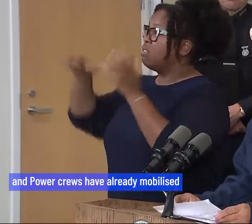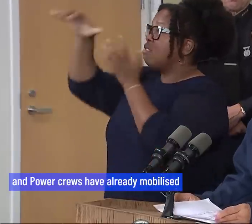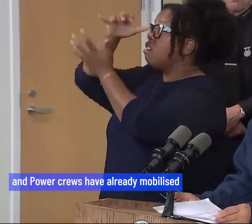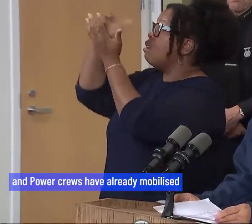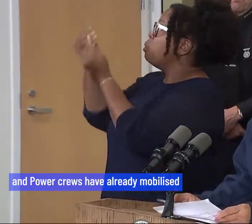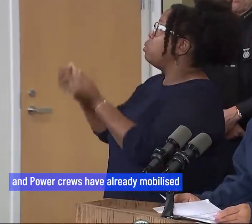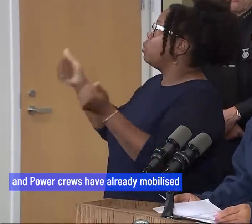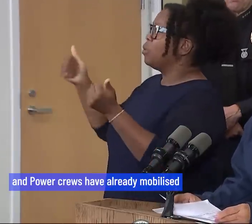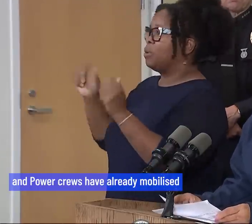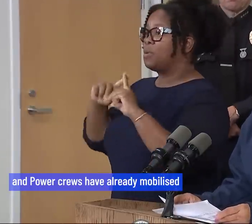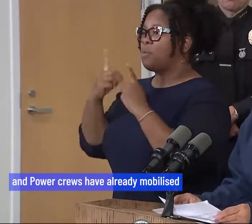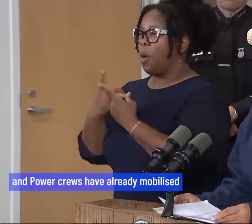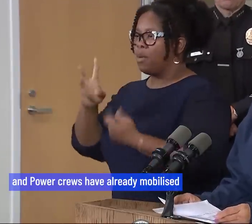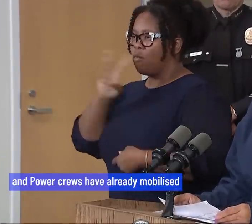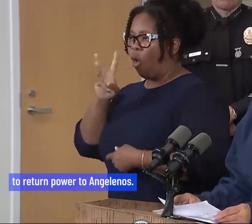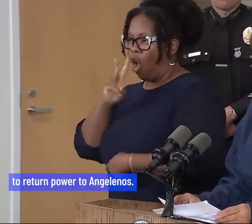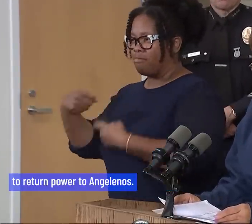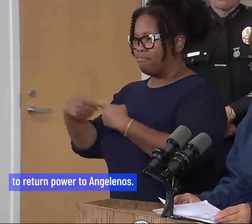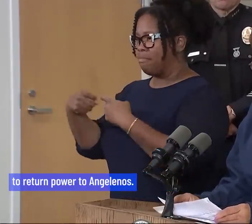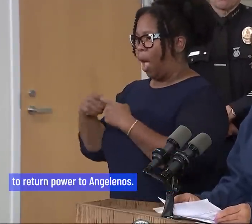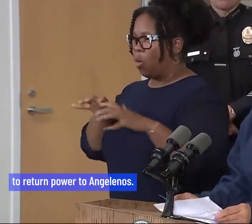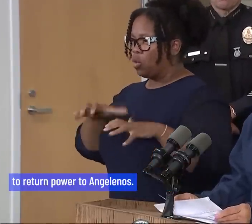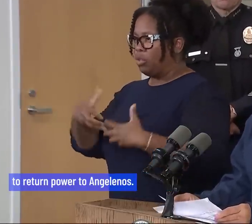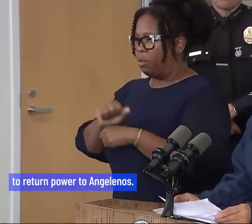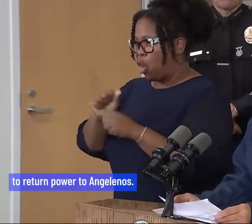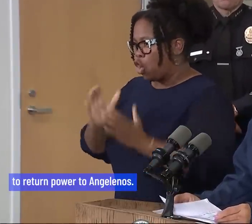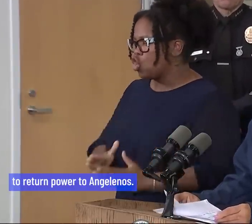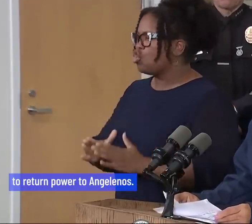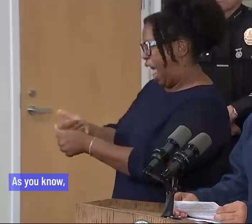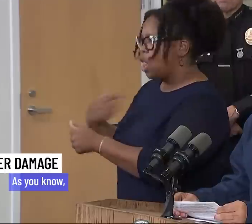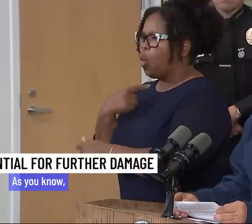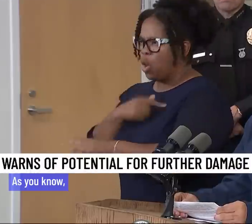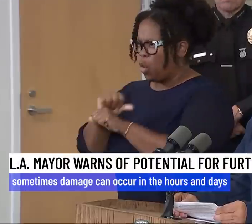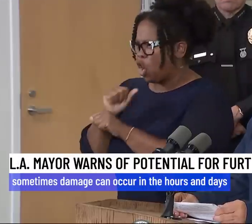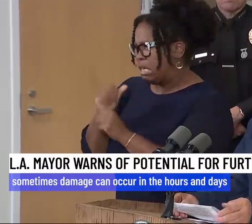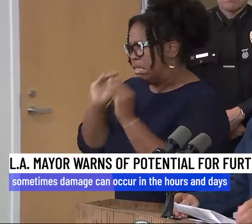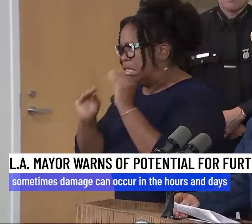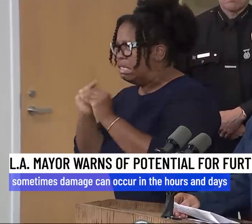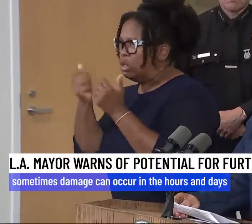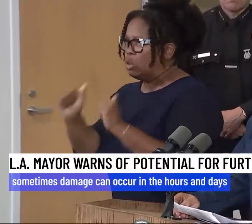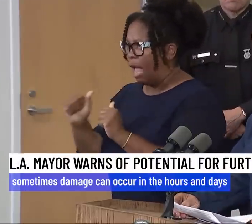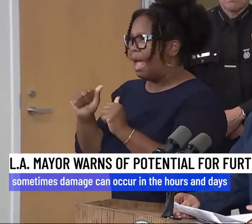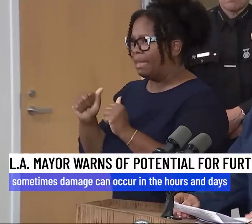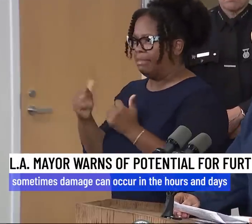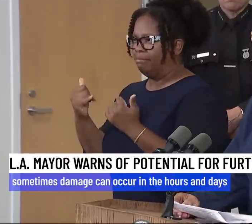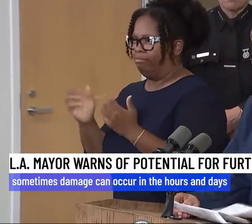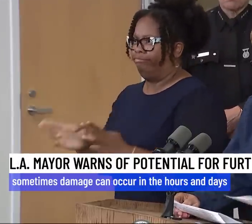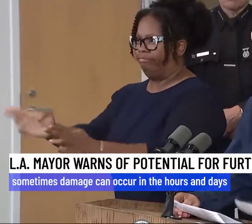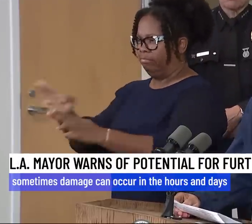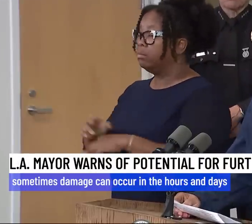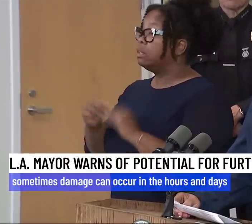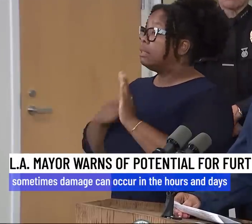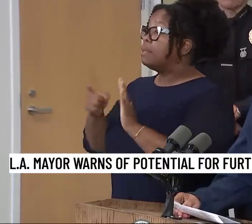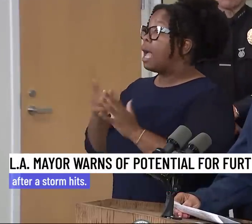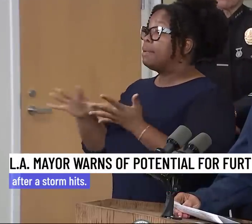Water and Power crews have already mobilized to return power to Angelenos. As you know, sometimes damage can occur in the